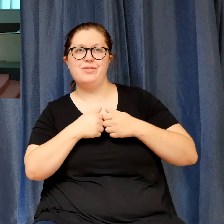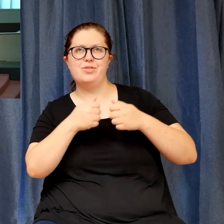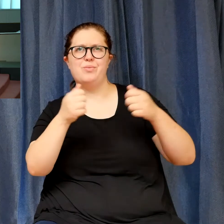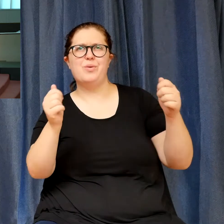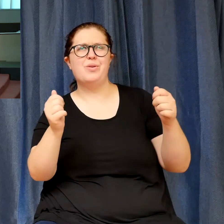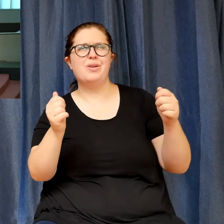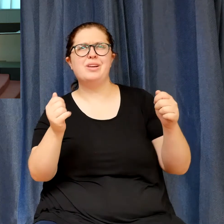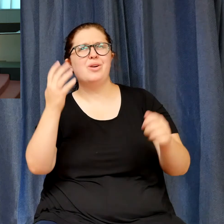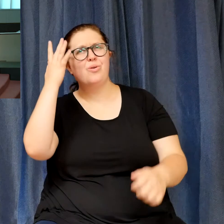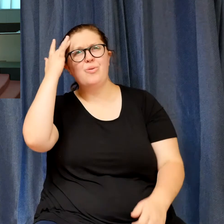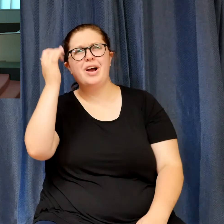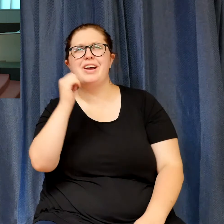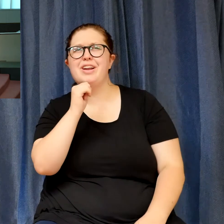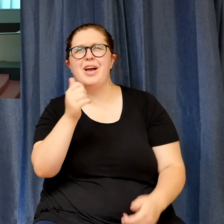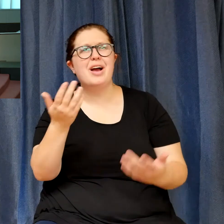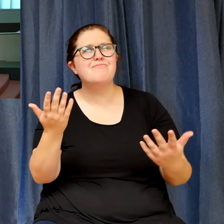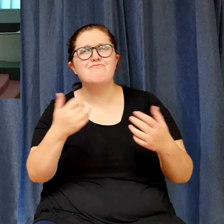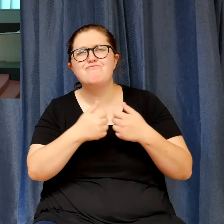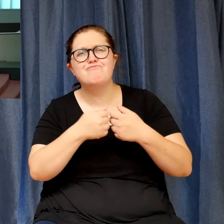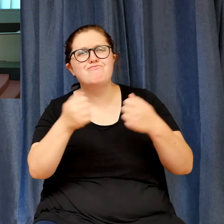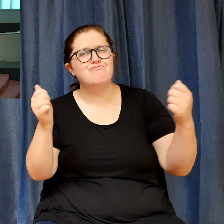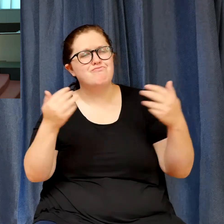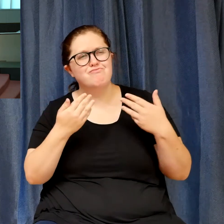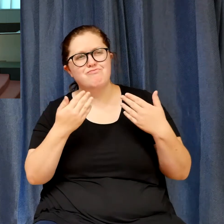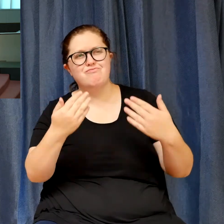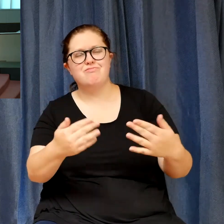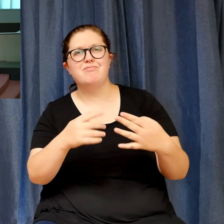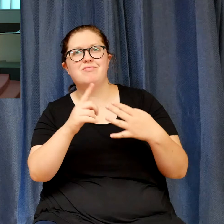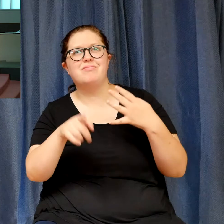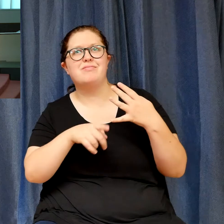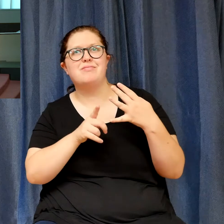vulnerability. Why not? Why not? And, of